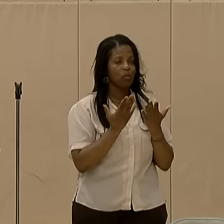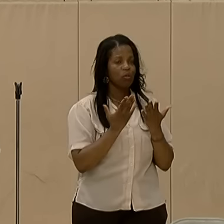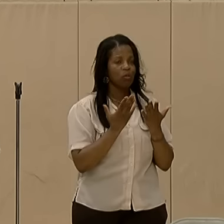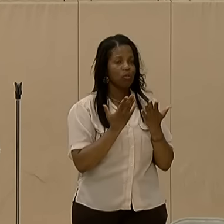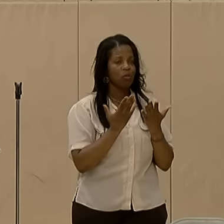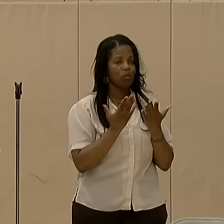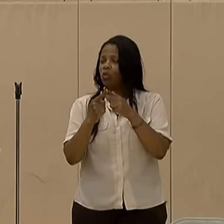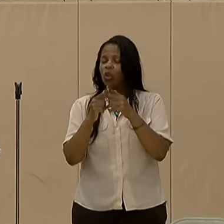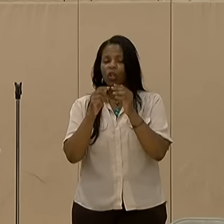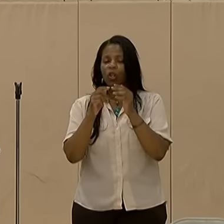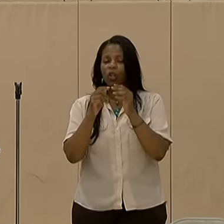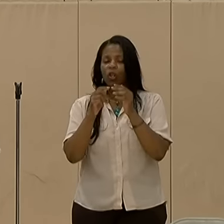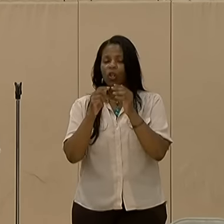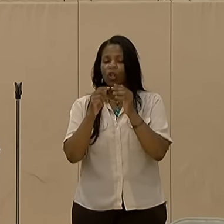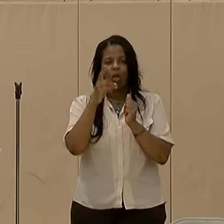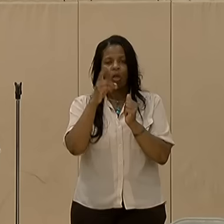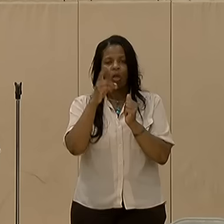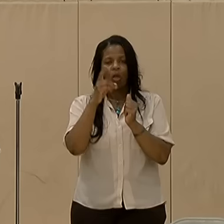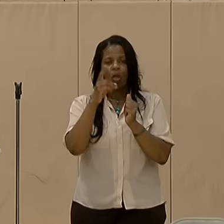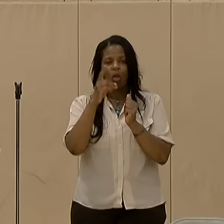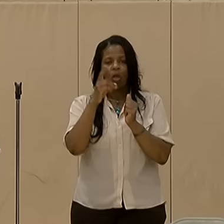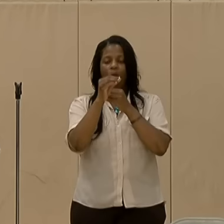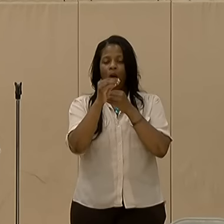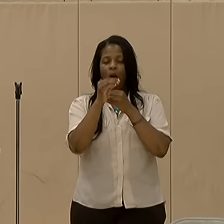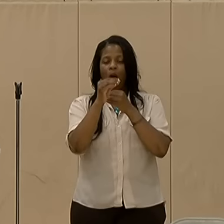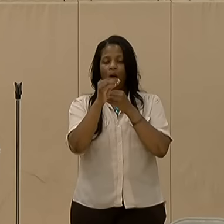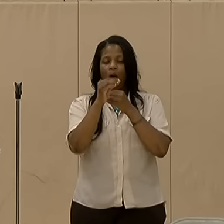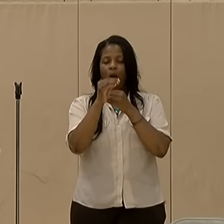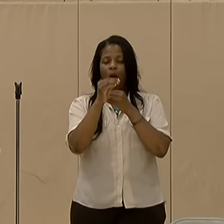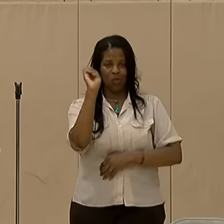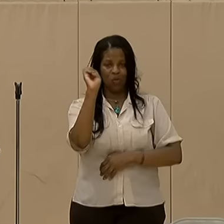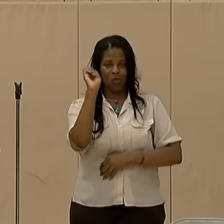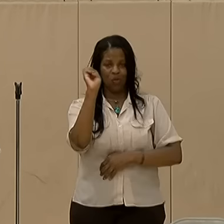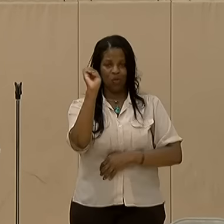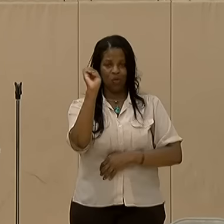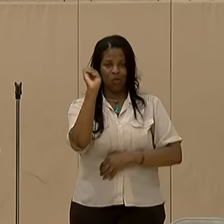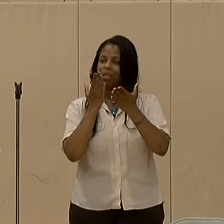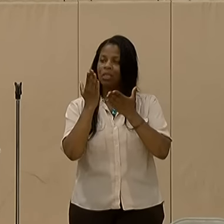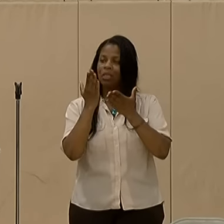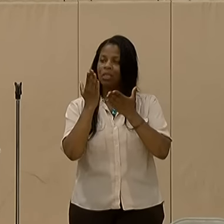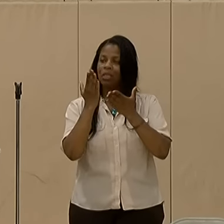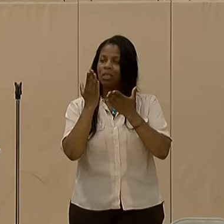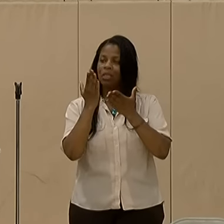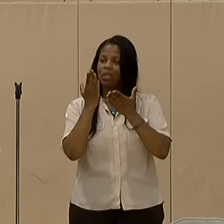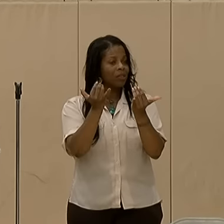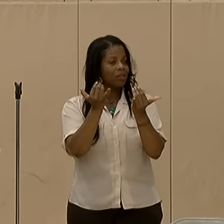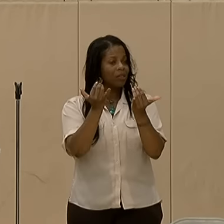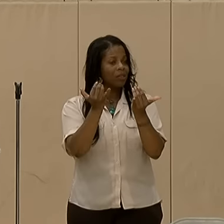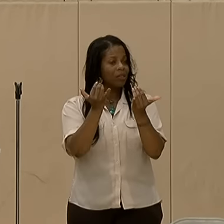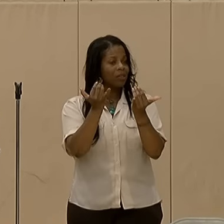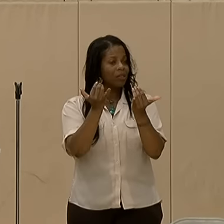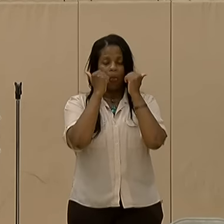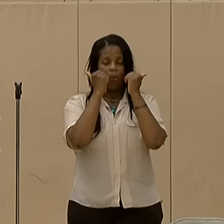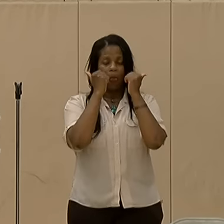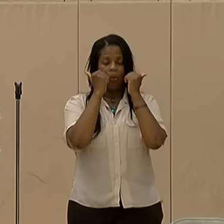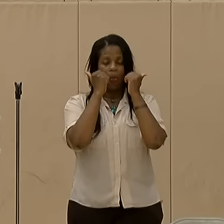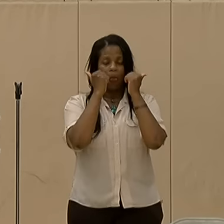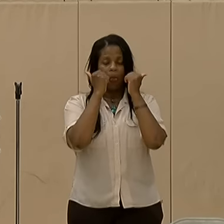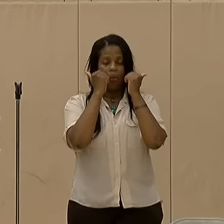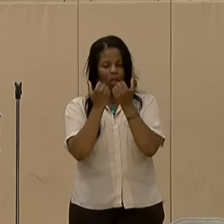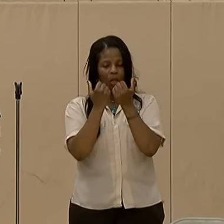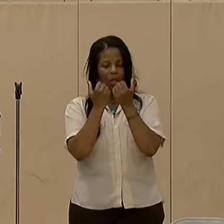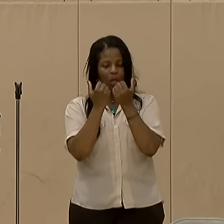with the Kern County Office of Emergency Services. This agency, which is under the fire